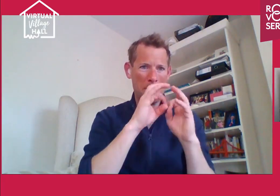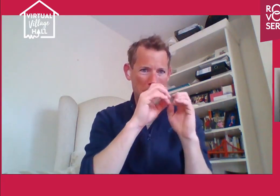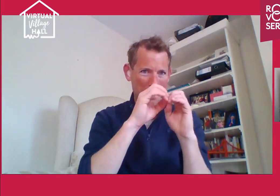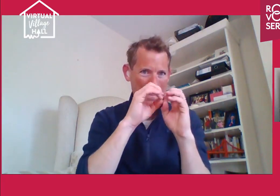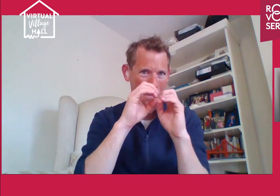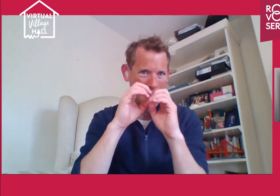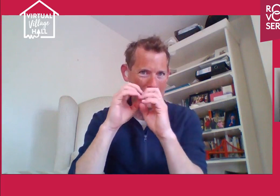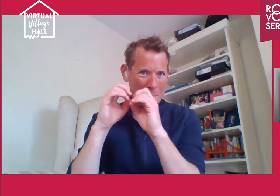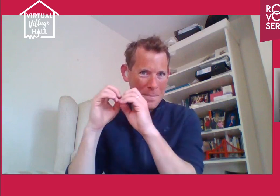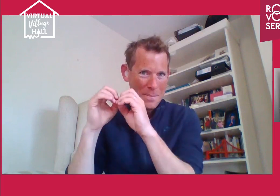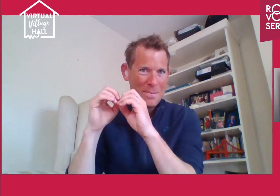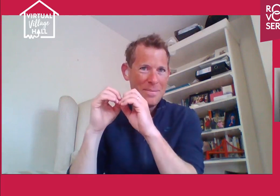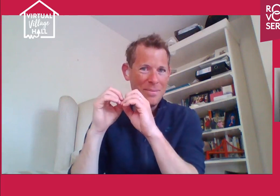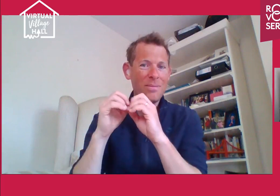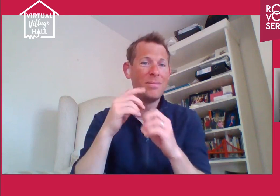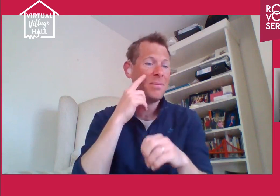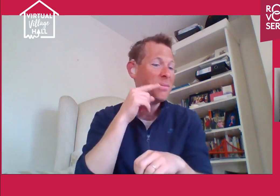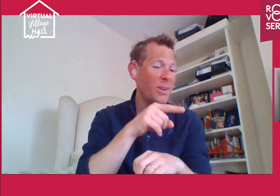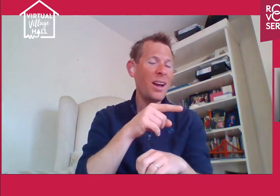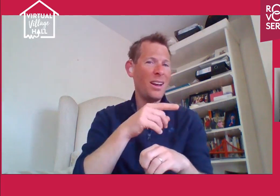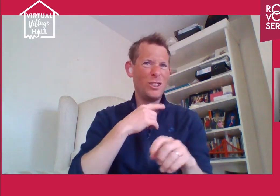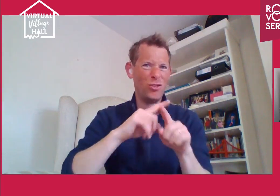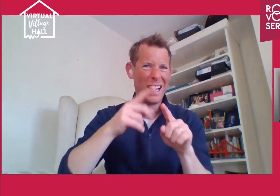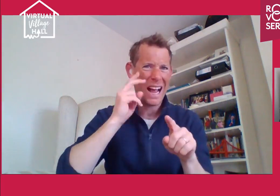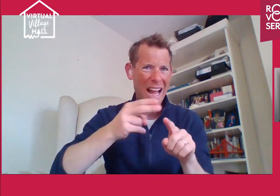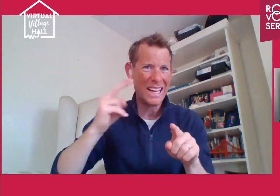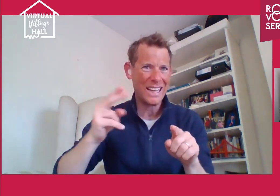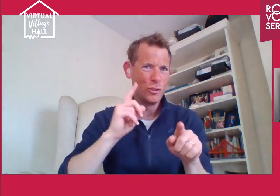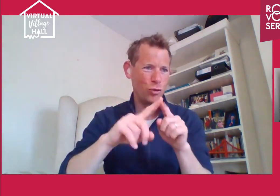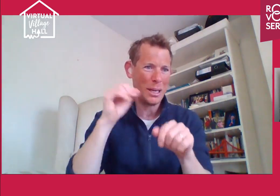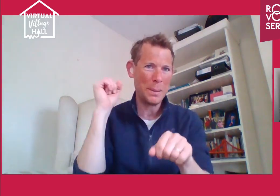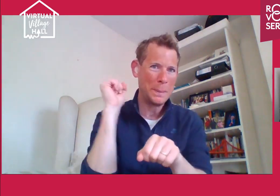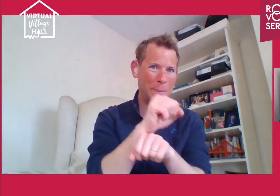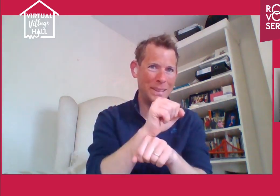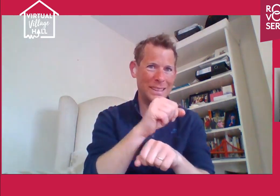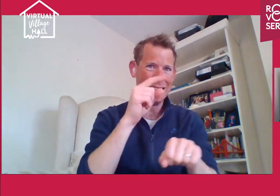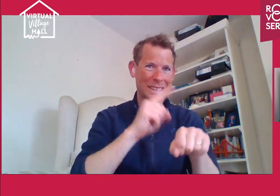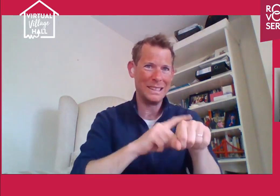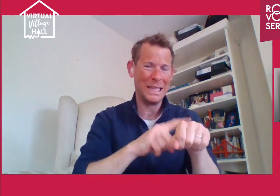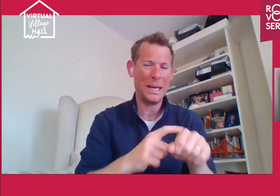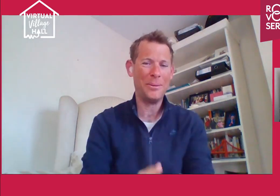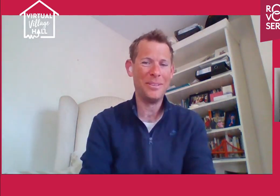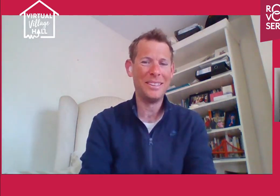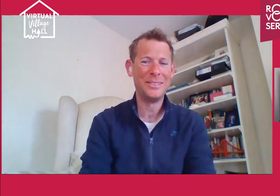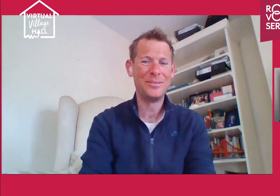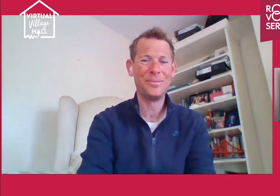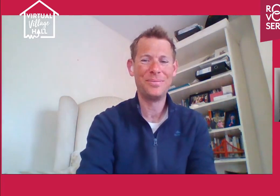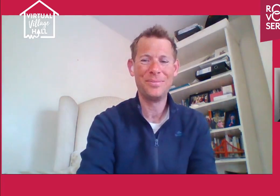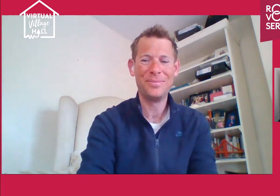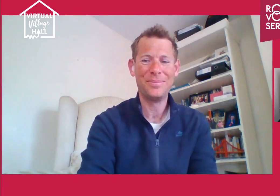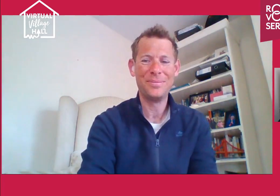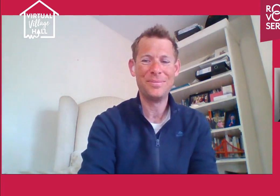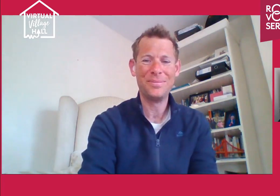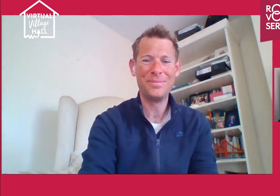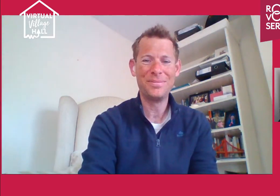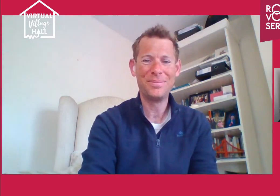Maybe at the same time you can do the alphabet. Just try it again. Try and do it at the same time as